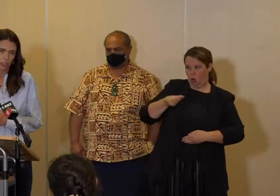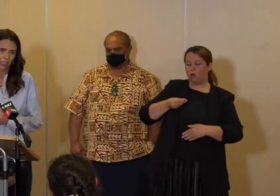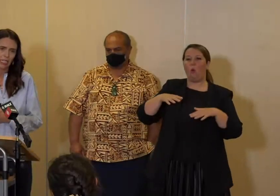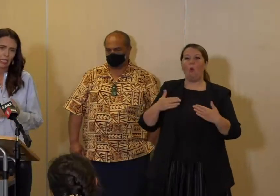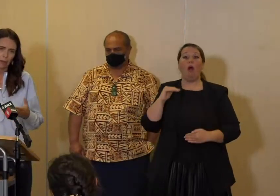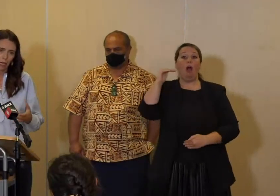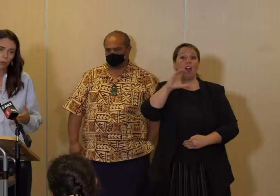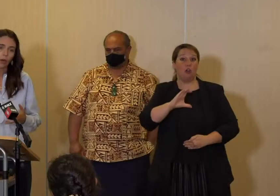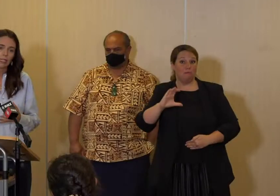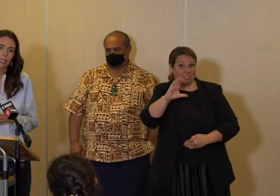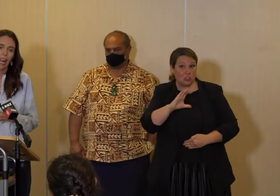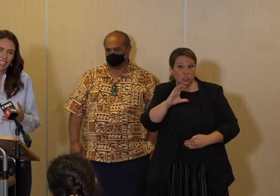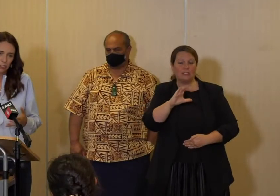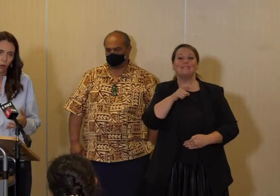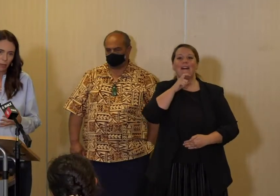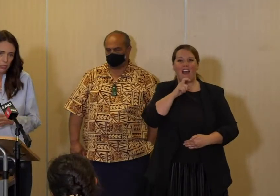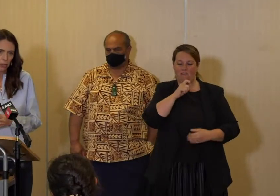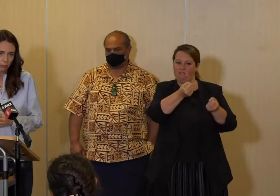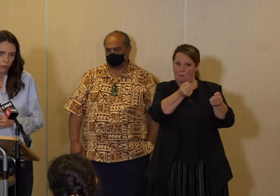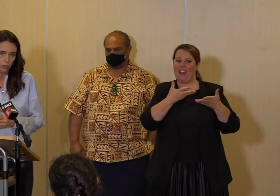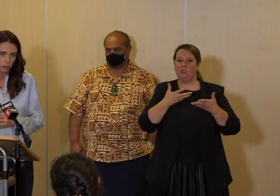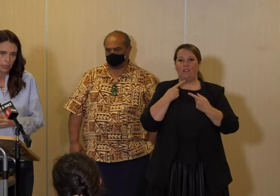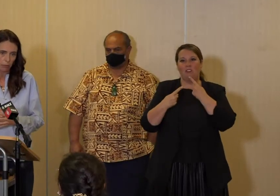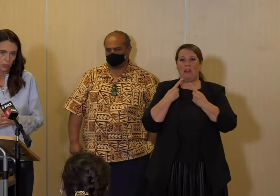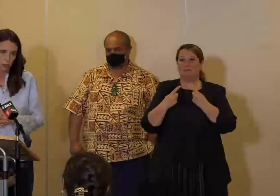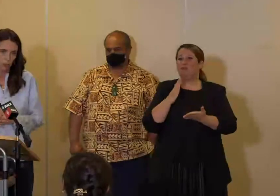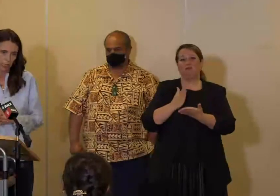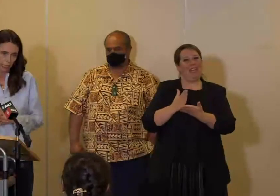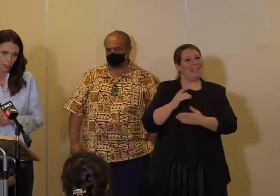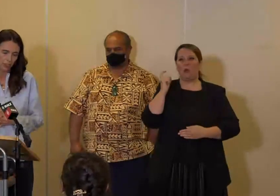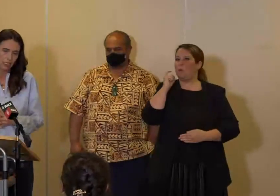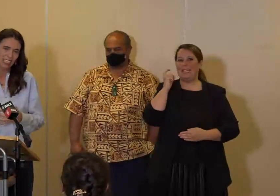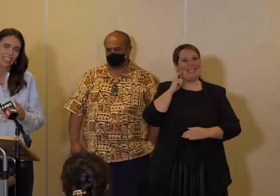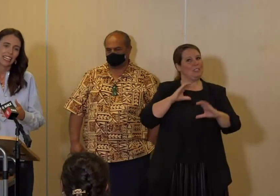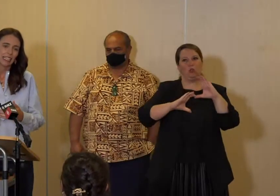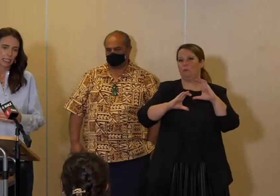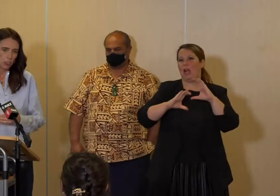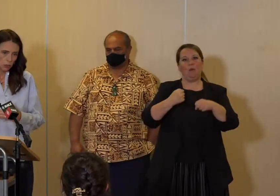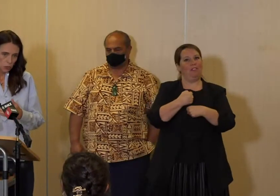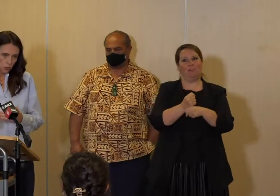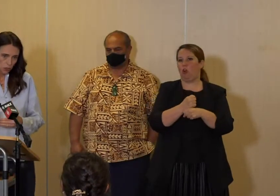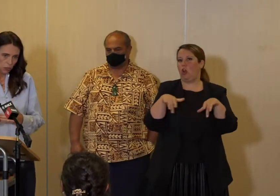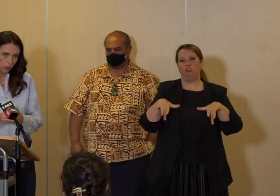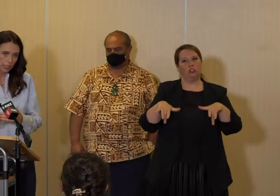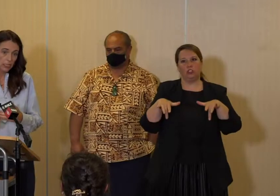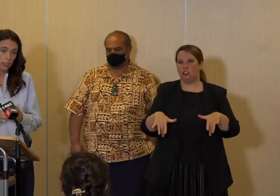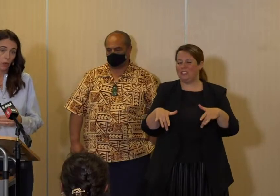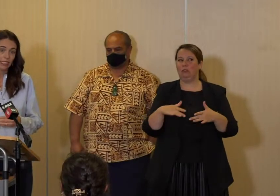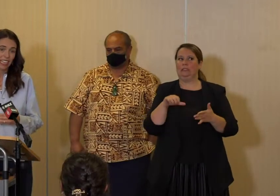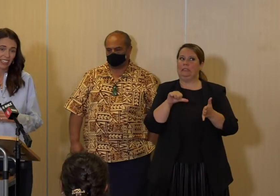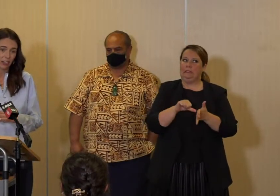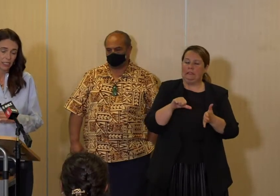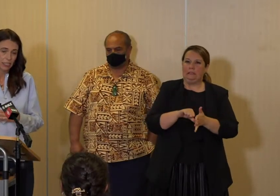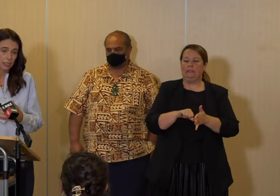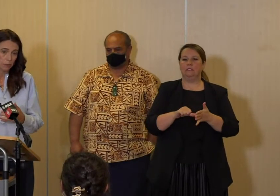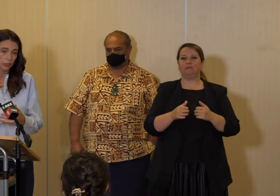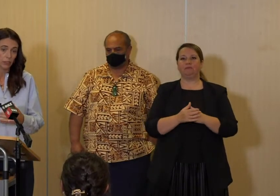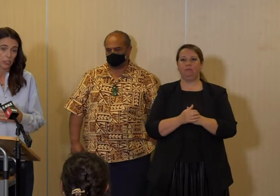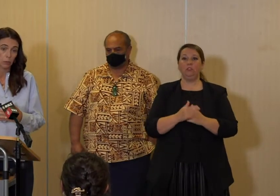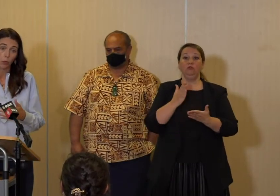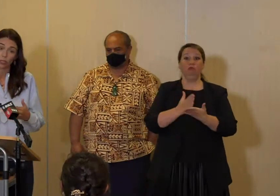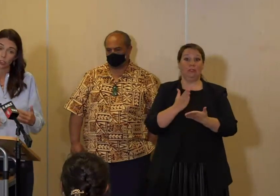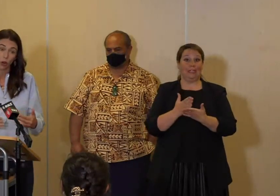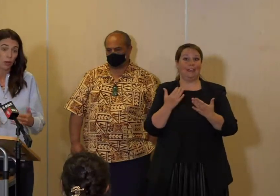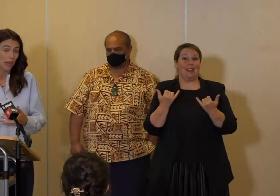our High Commission. But otherwise, it has not been straightforward to establish communications. that it's to a certain degree slowing down our assessment